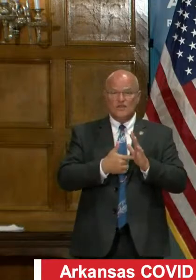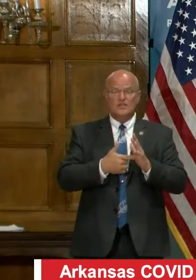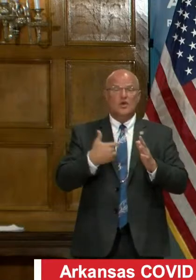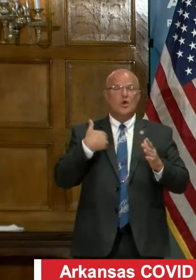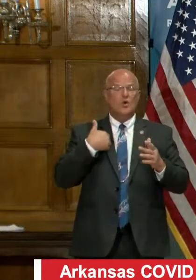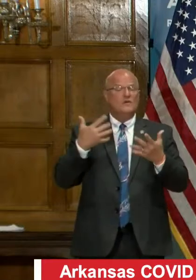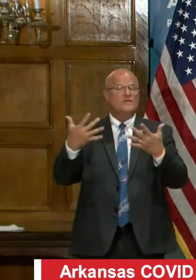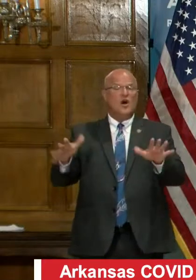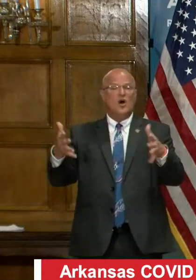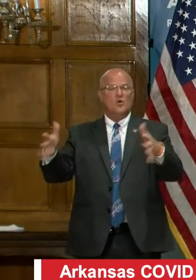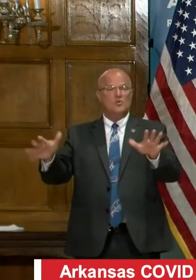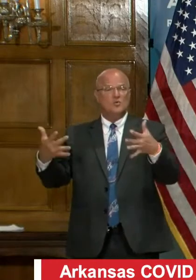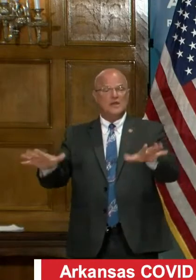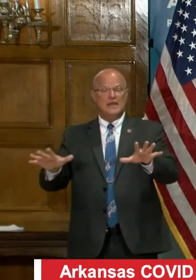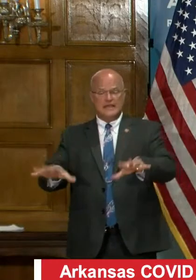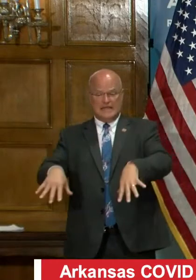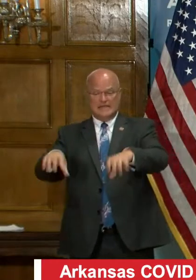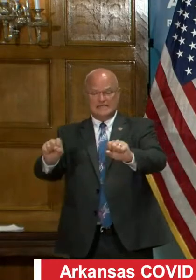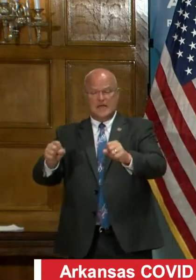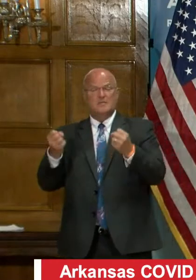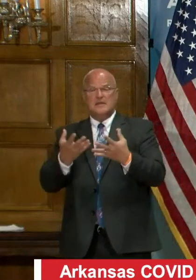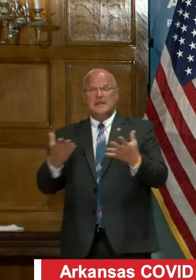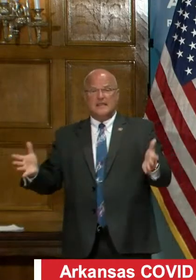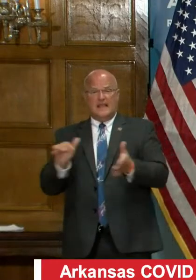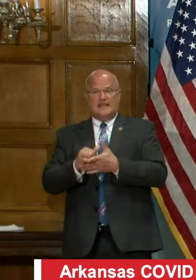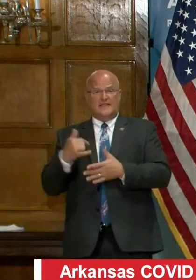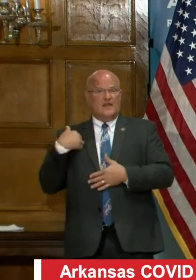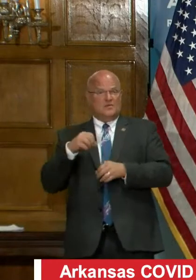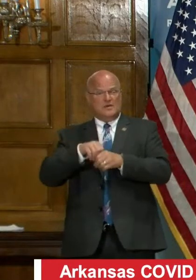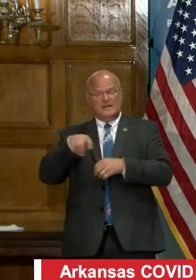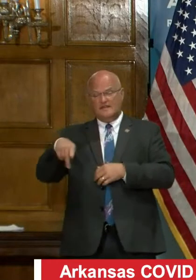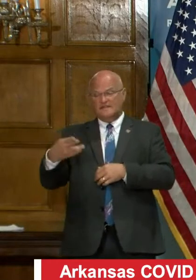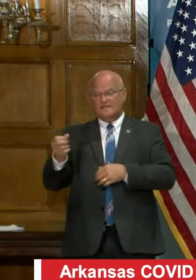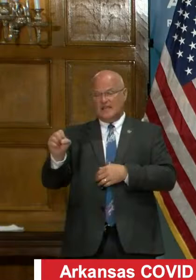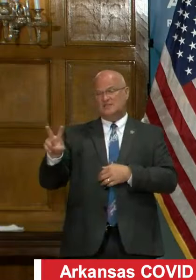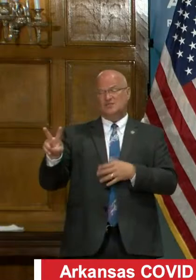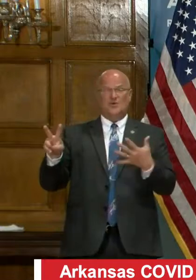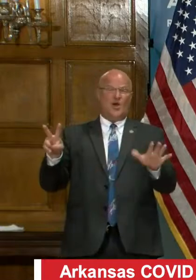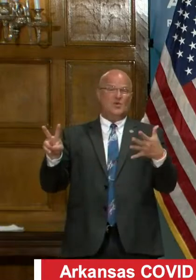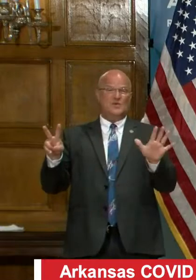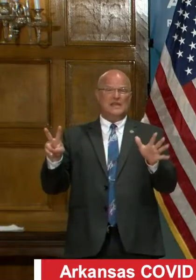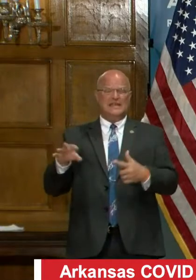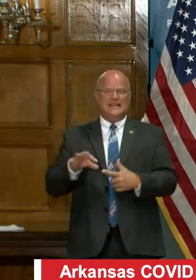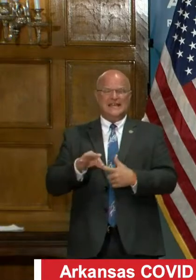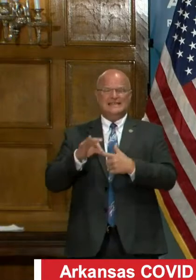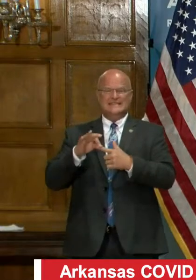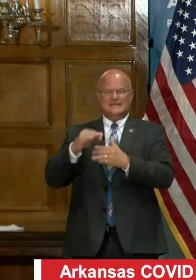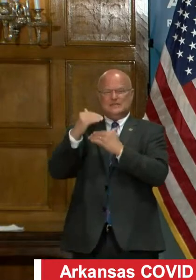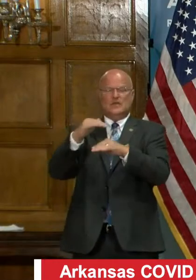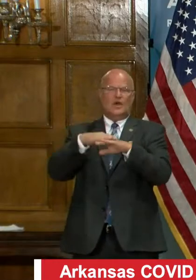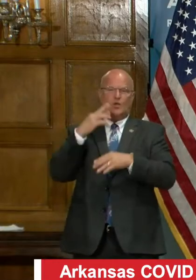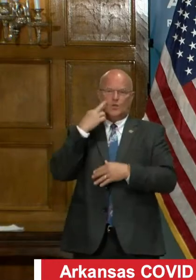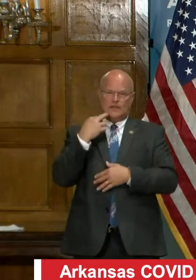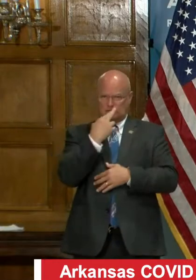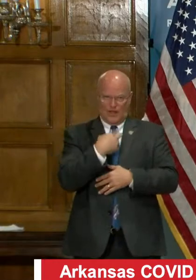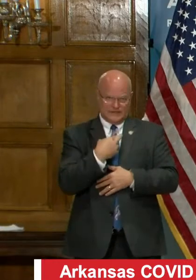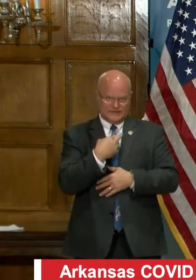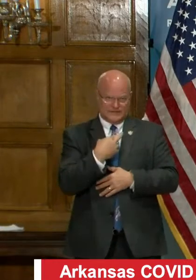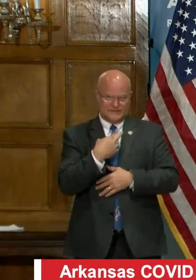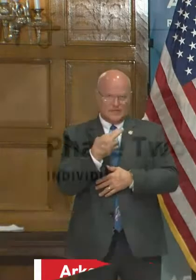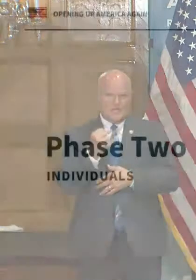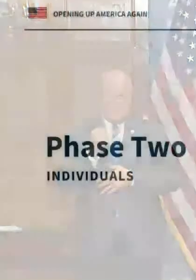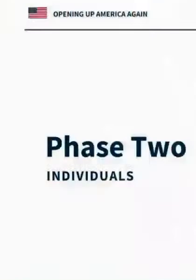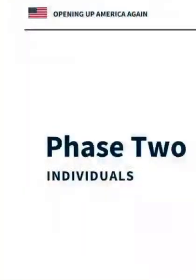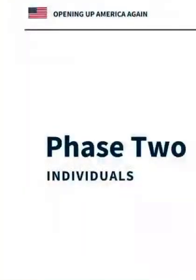that we've already adopted many of the things that were in phase 2, except for the restrictions on restaurants.